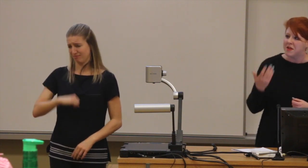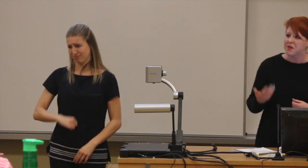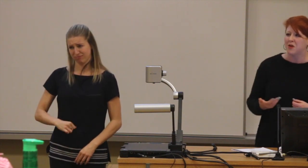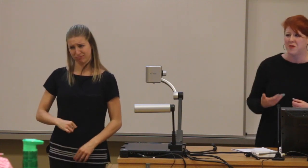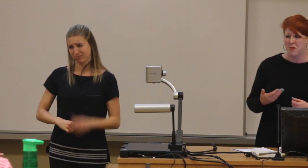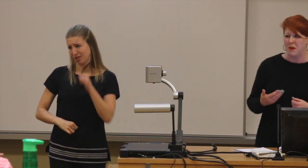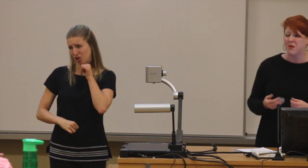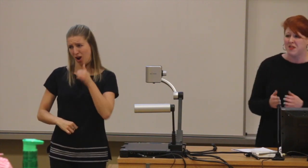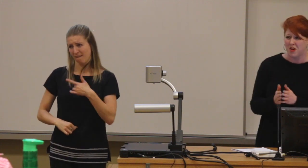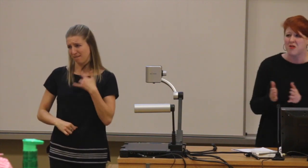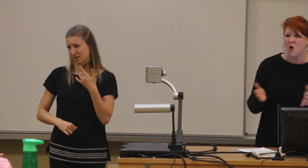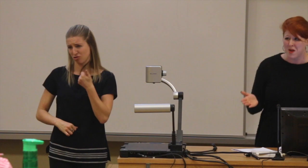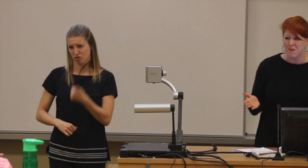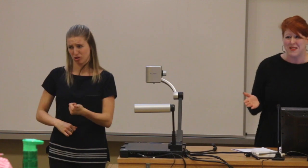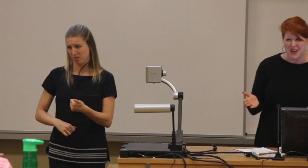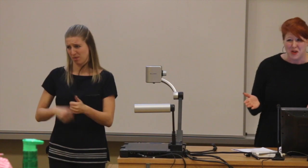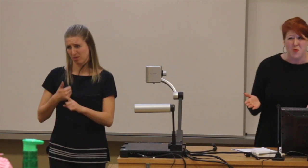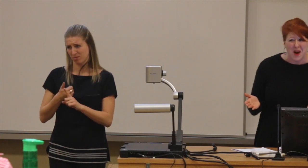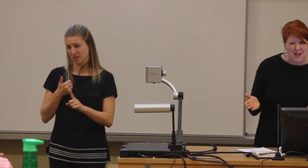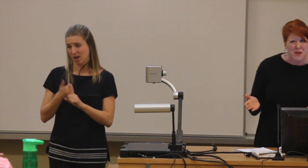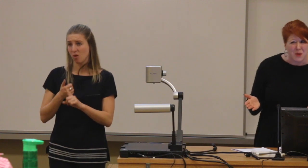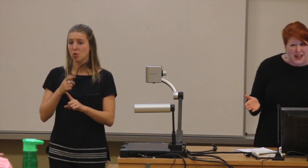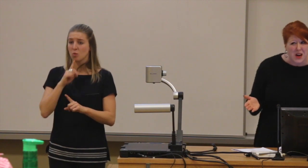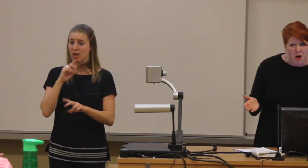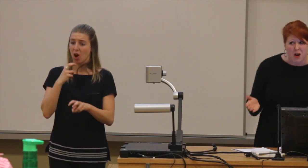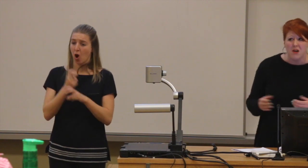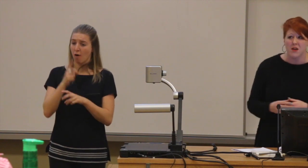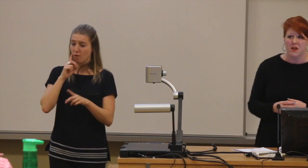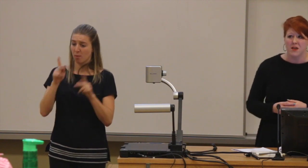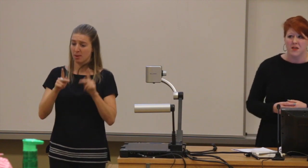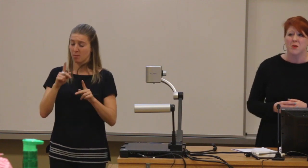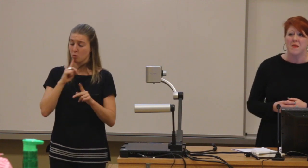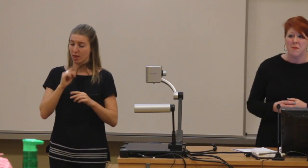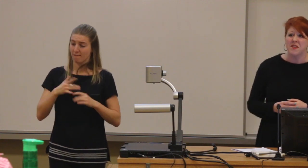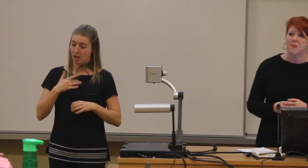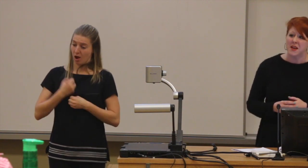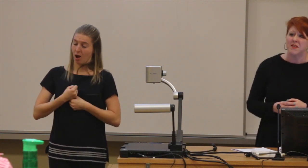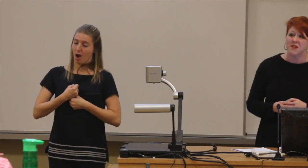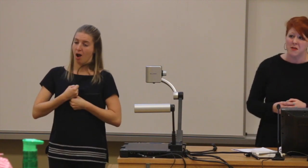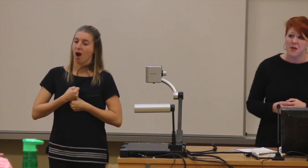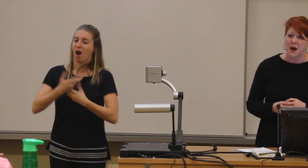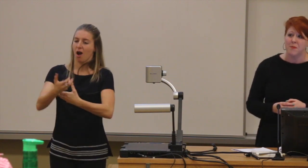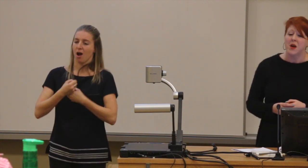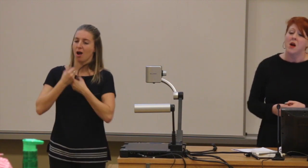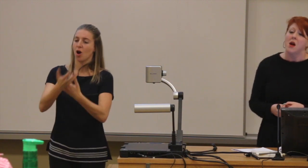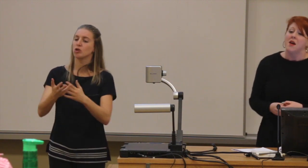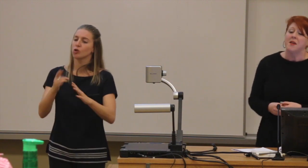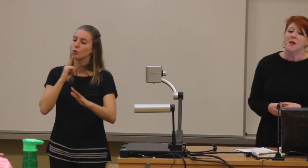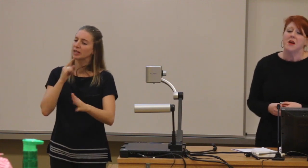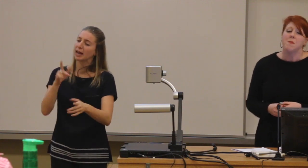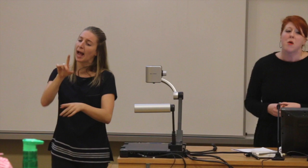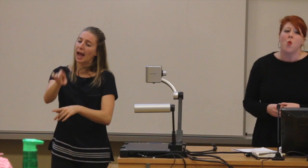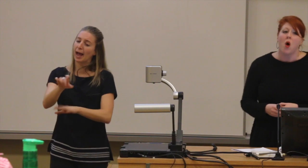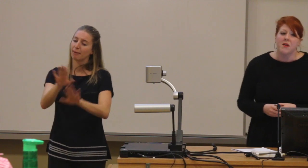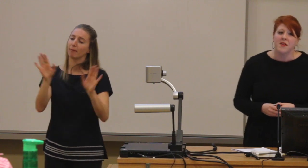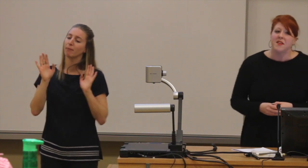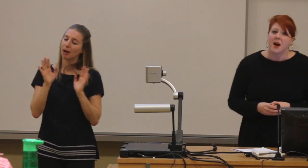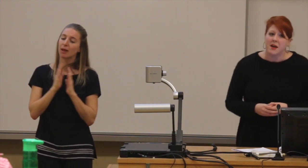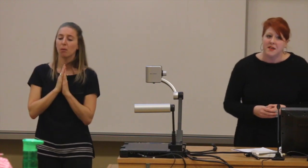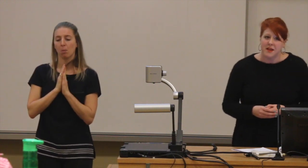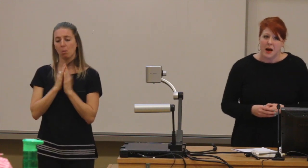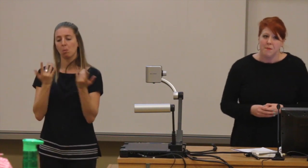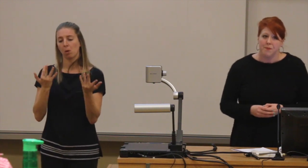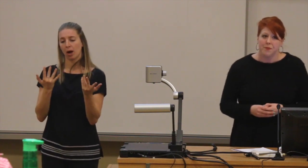be very difficult for people to start to open up and tell you where they really are. So give them the space to do that. Something that you may want